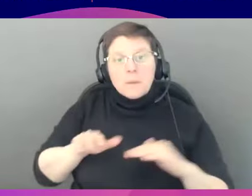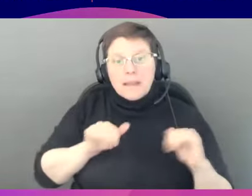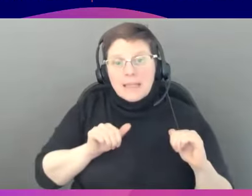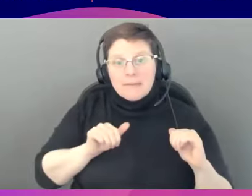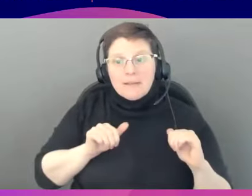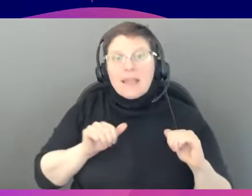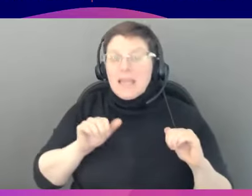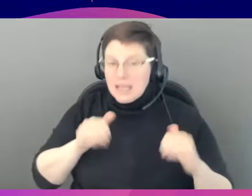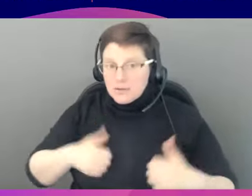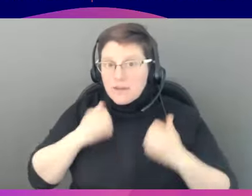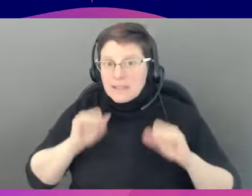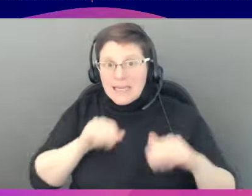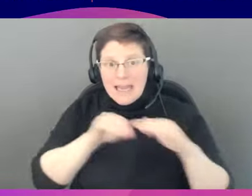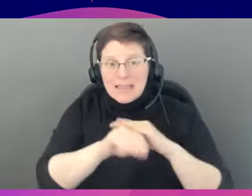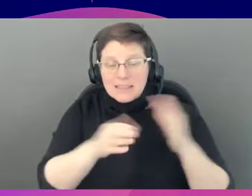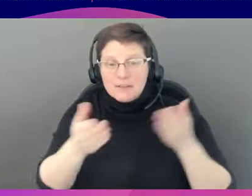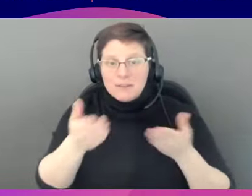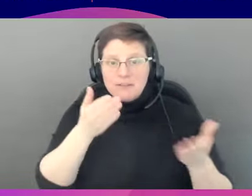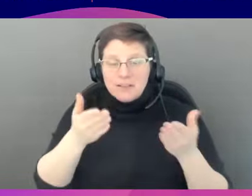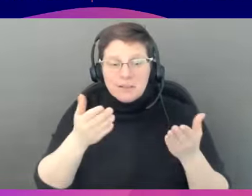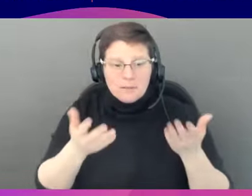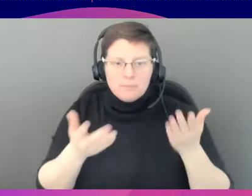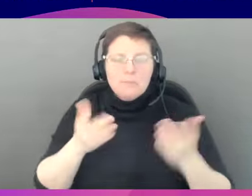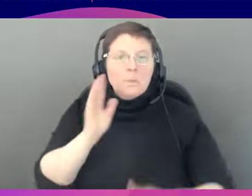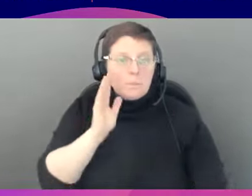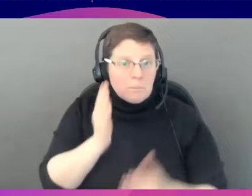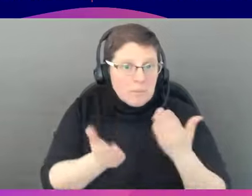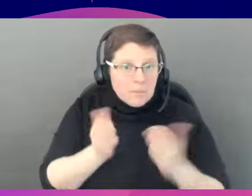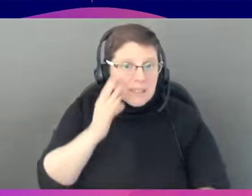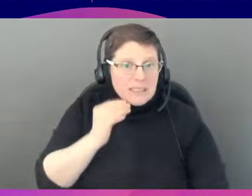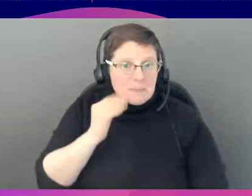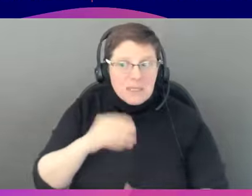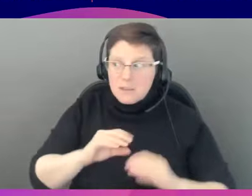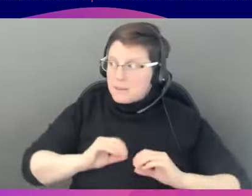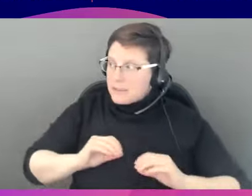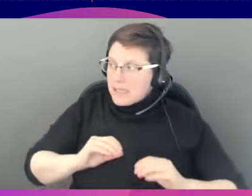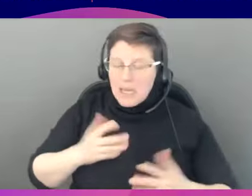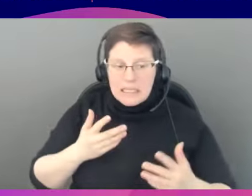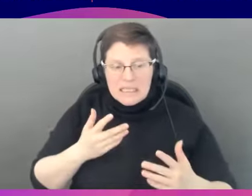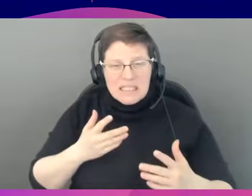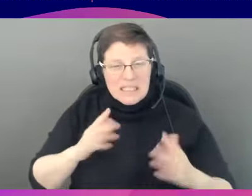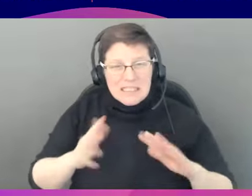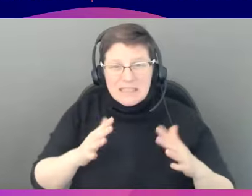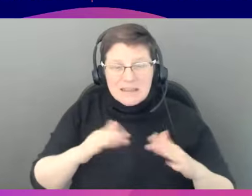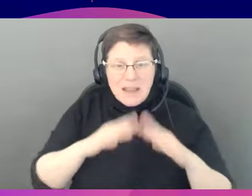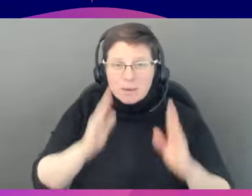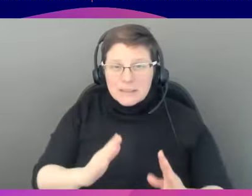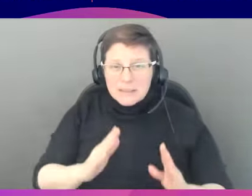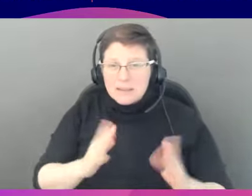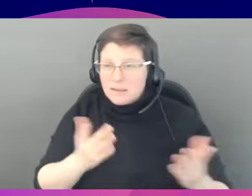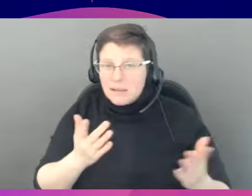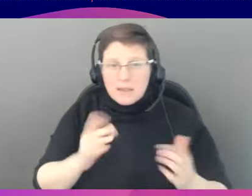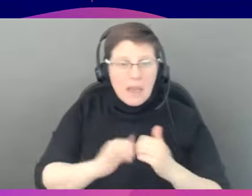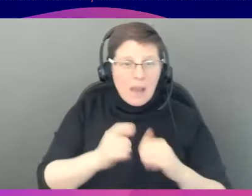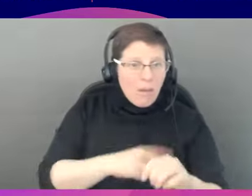to access services, may experience being precariously housed or unhoused, as the length of programs for survivors and their animals may not be